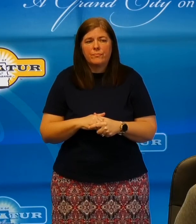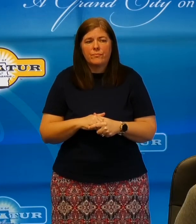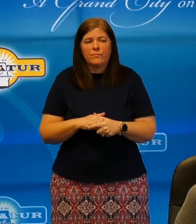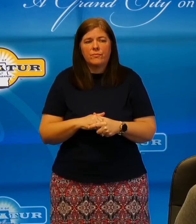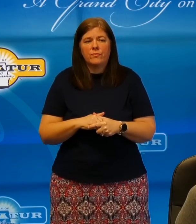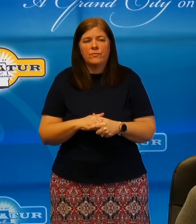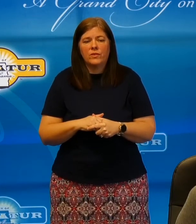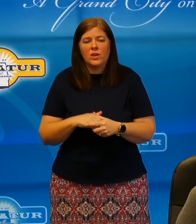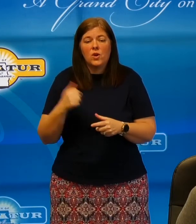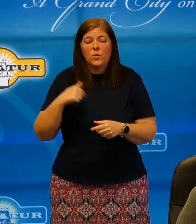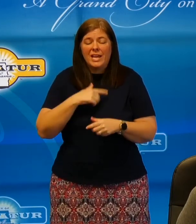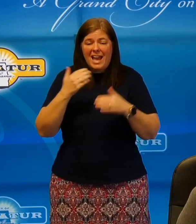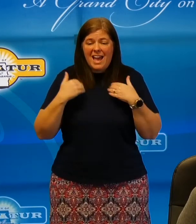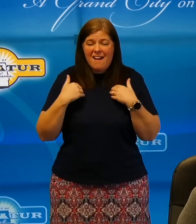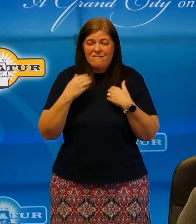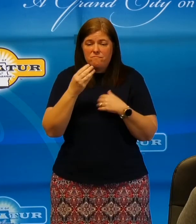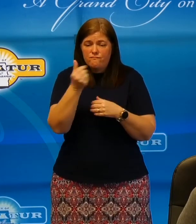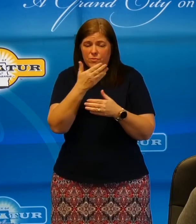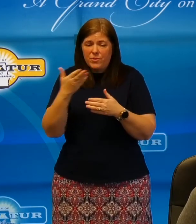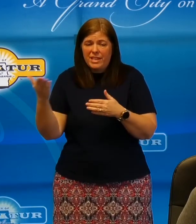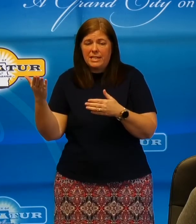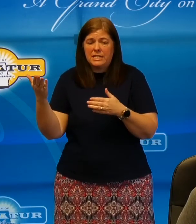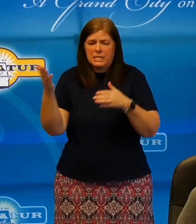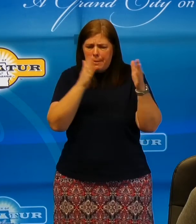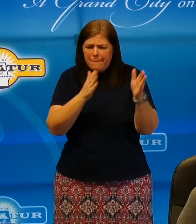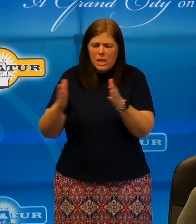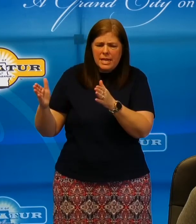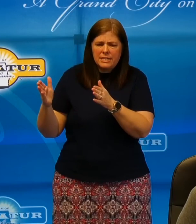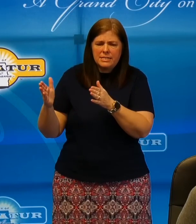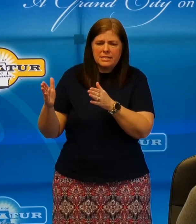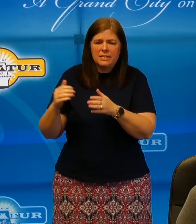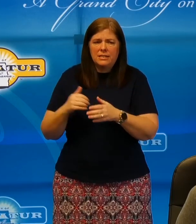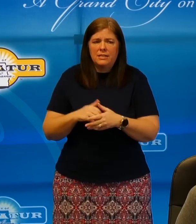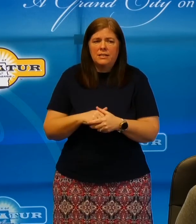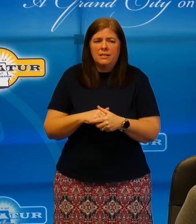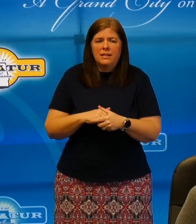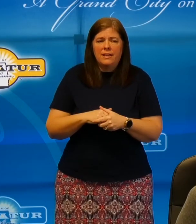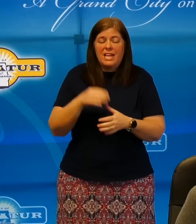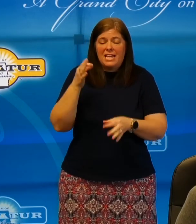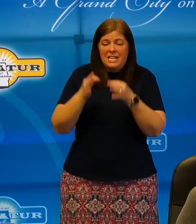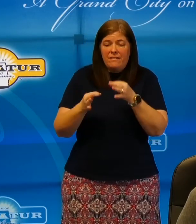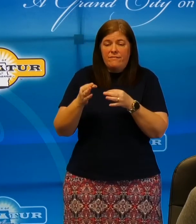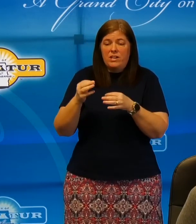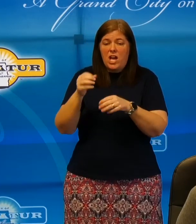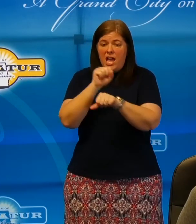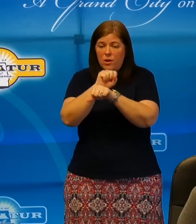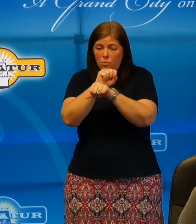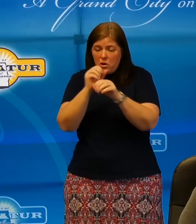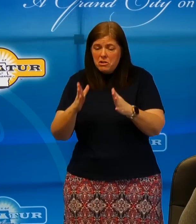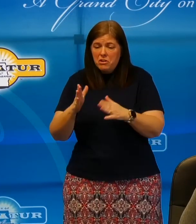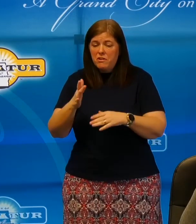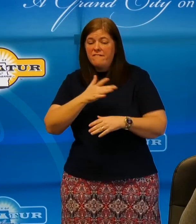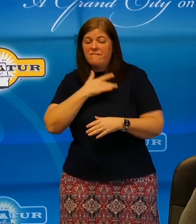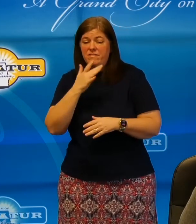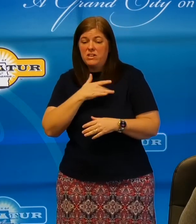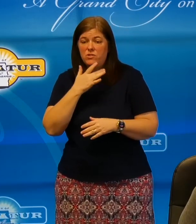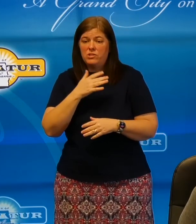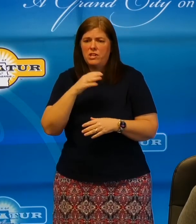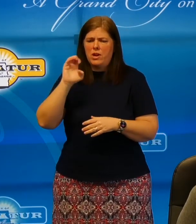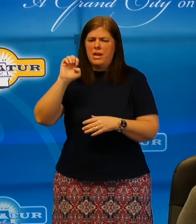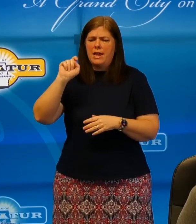We have several things in place as far as algorithms that if an employee feels that they've been exposed or